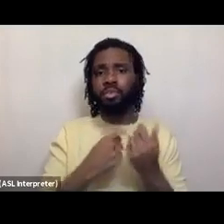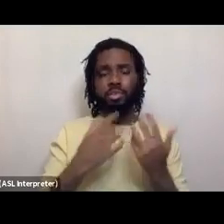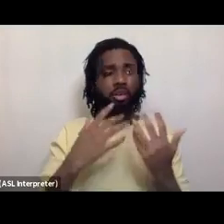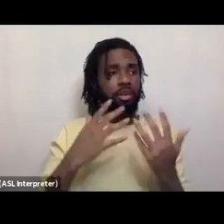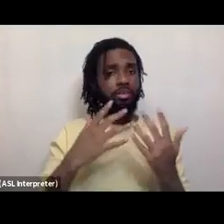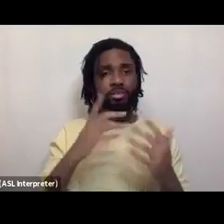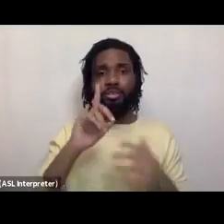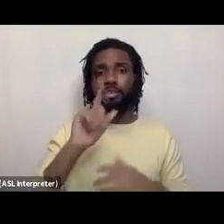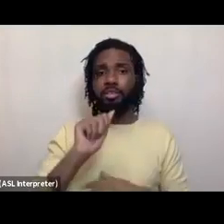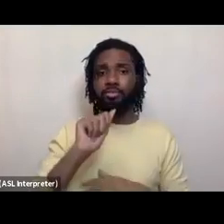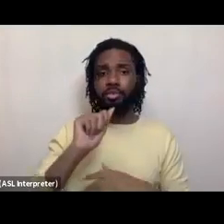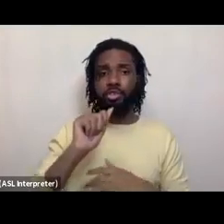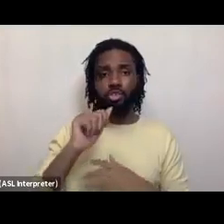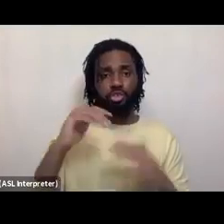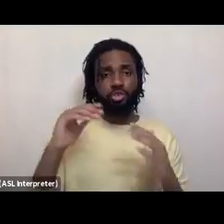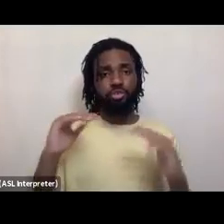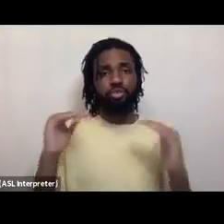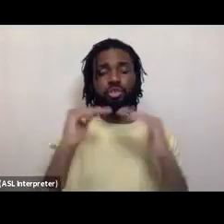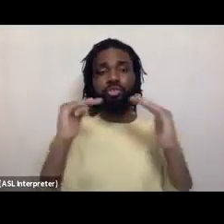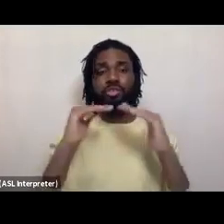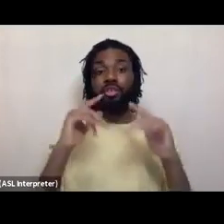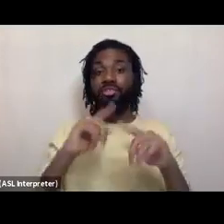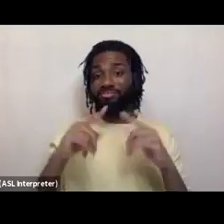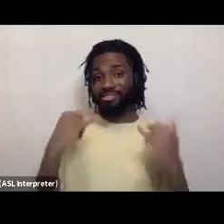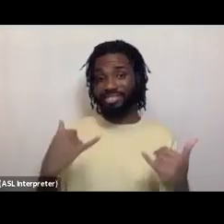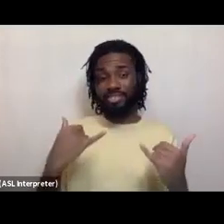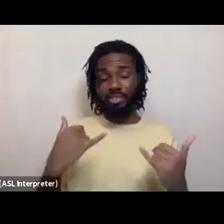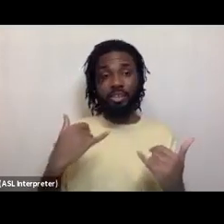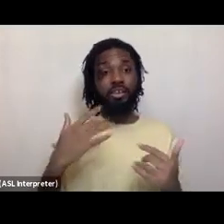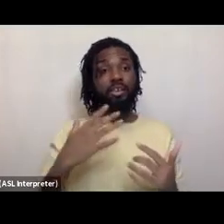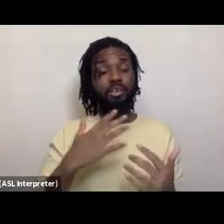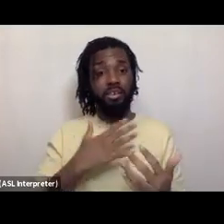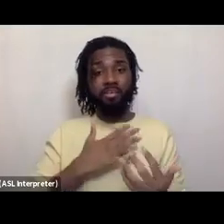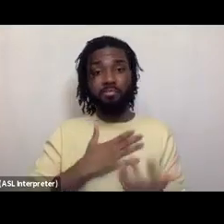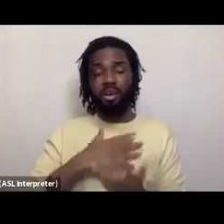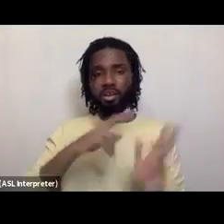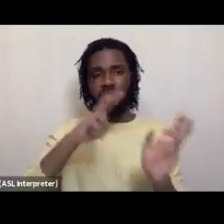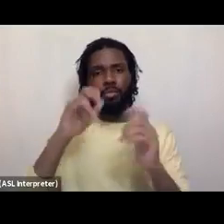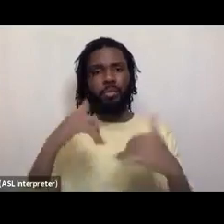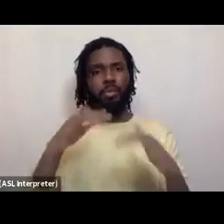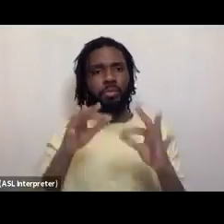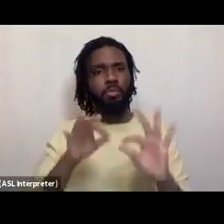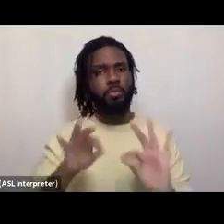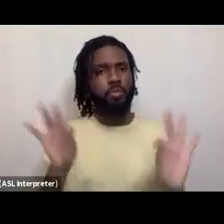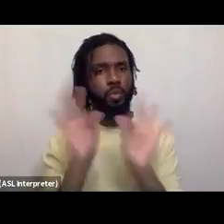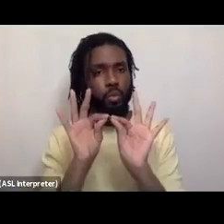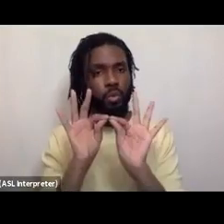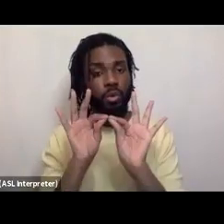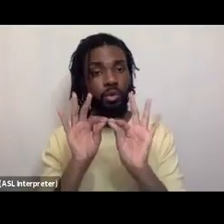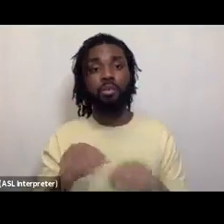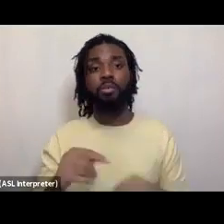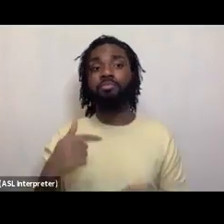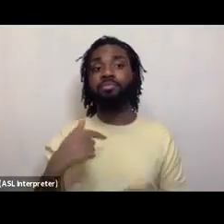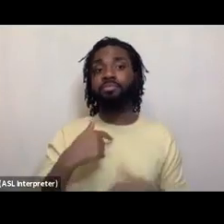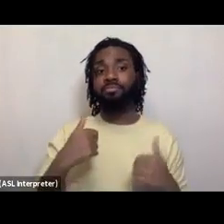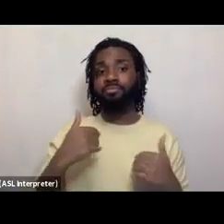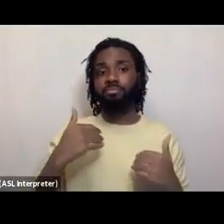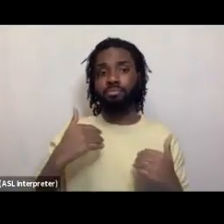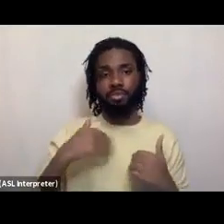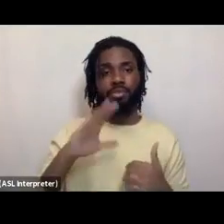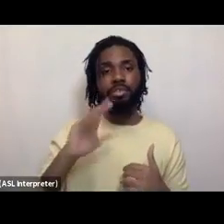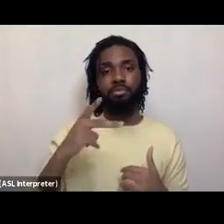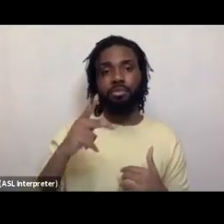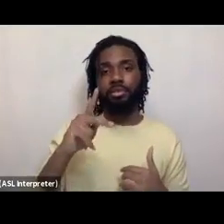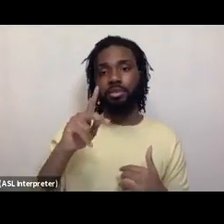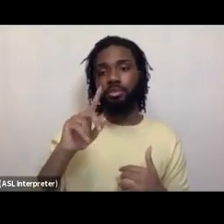I will say that what I'm going to talk about today is a lot more timely. I live with CPTSD, and I have